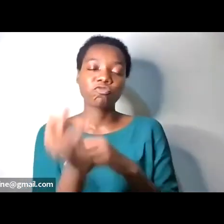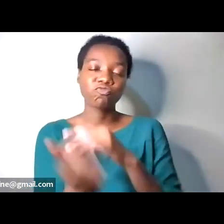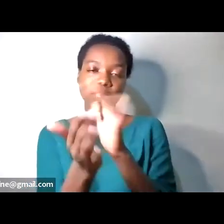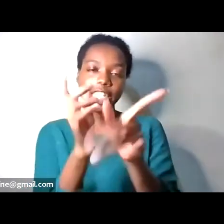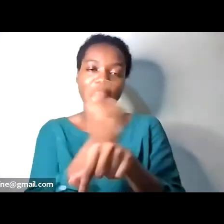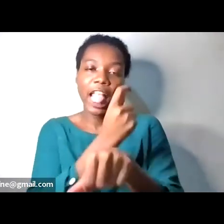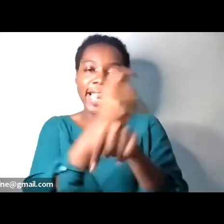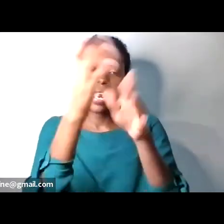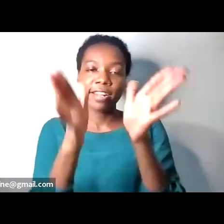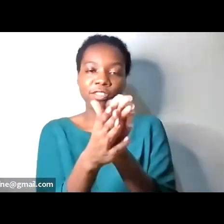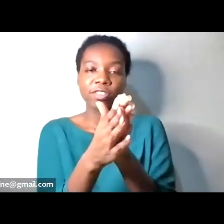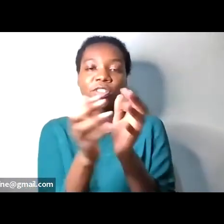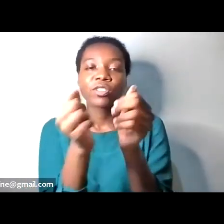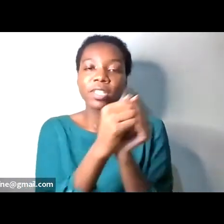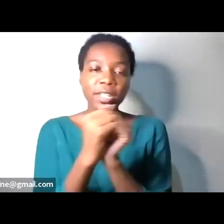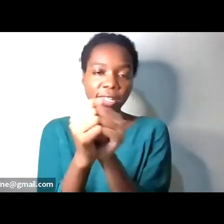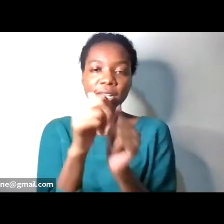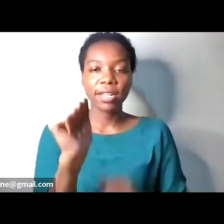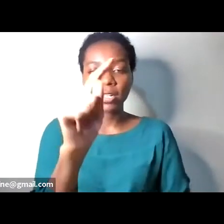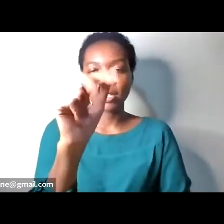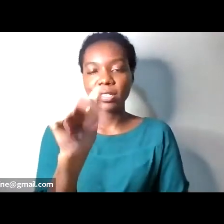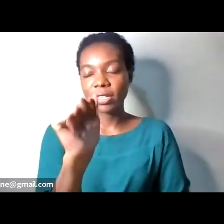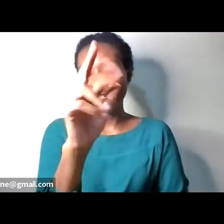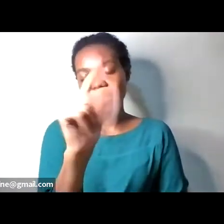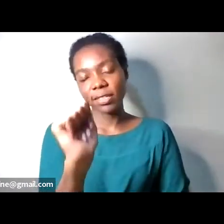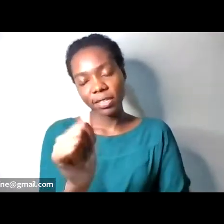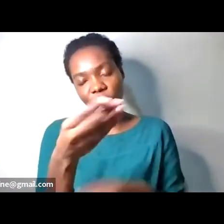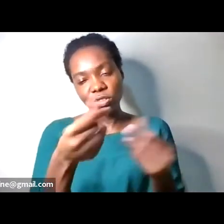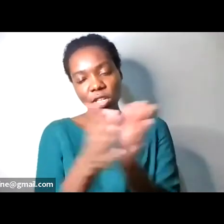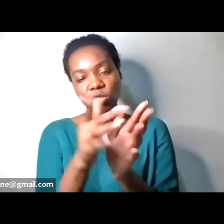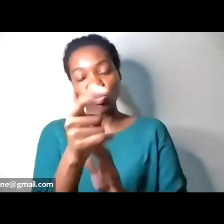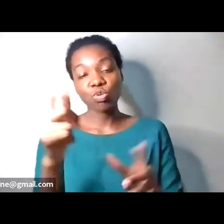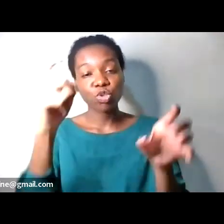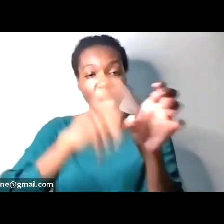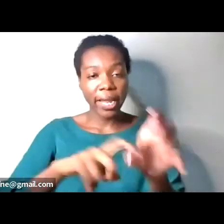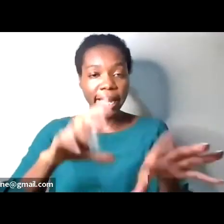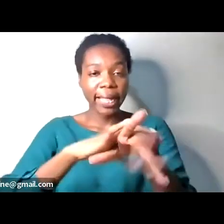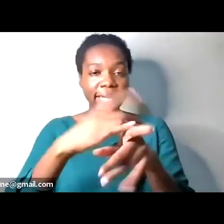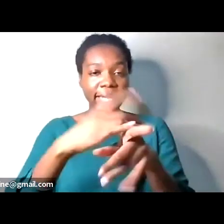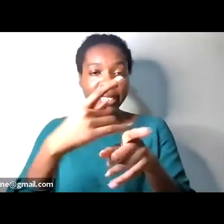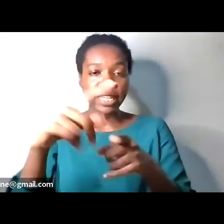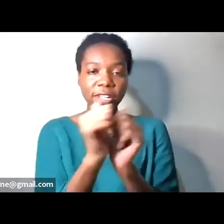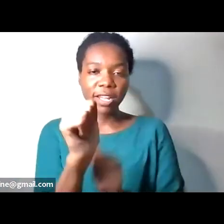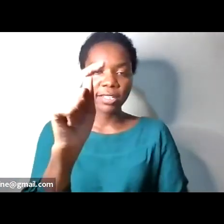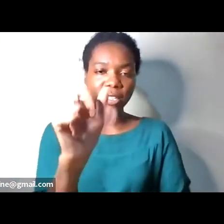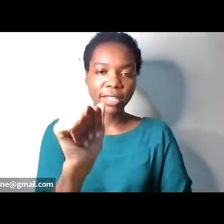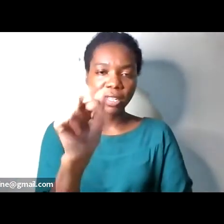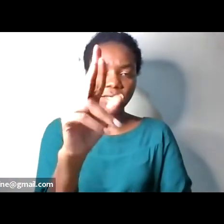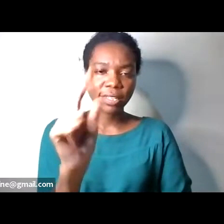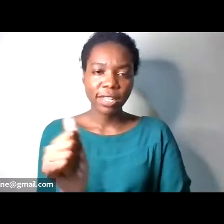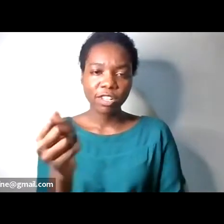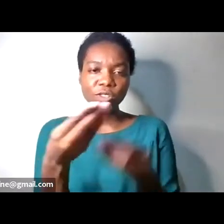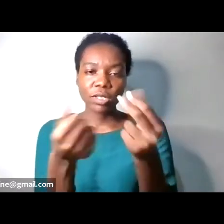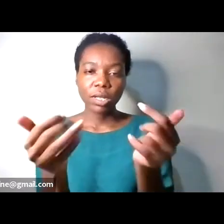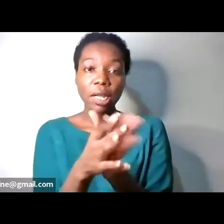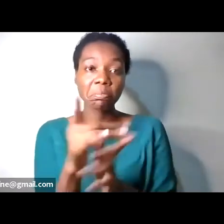Atara Solutions. And you're tuned in to Get It Right with Atara Solutions. This is a webinar series that takes place